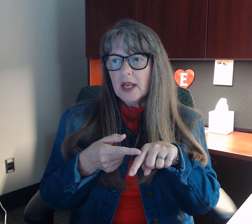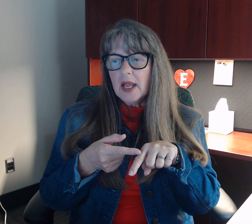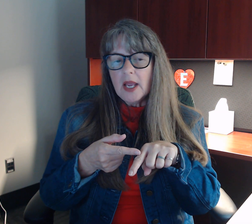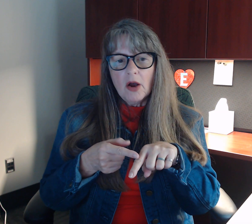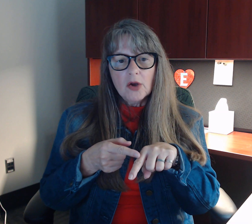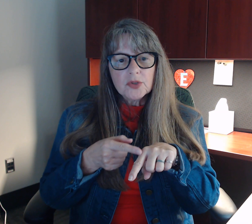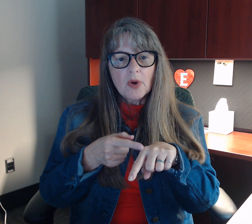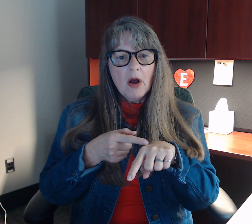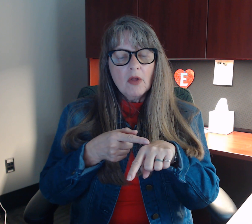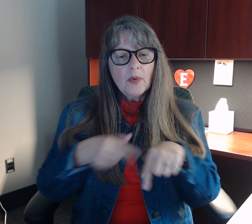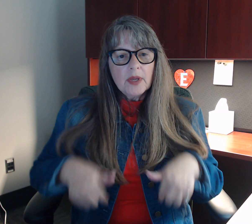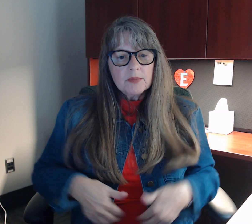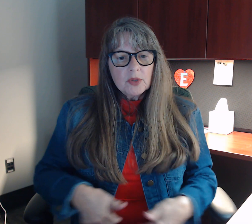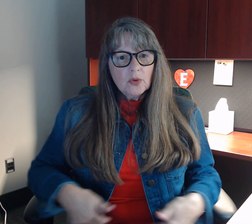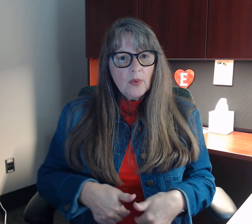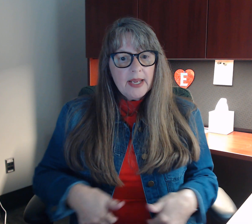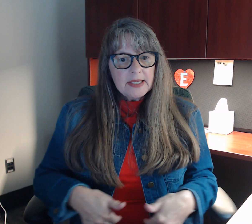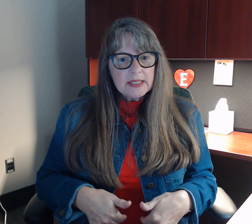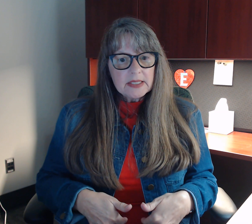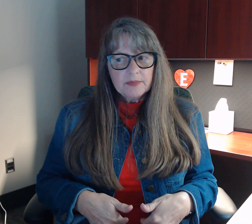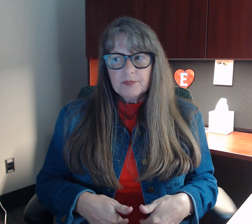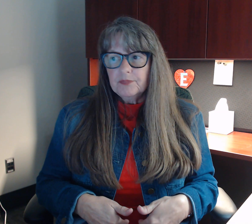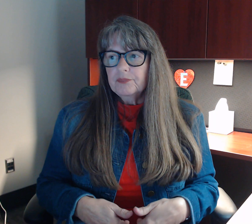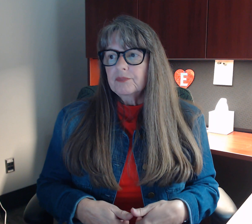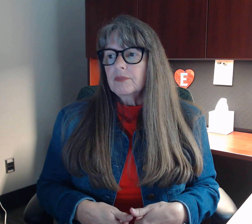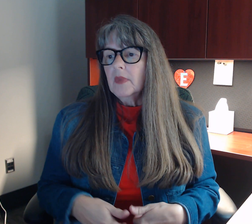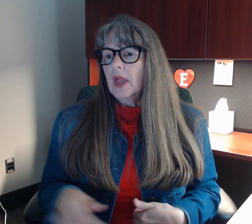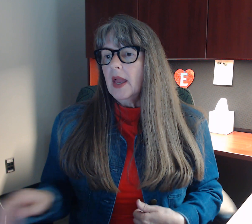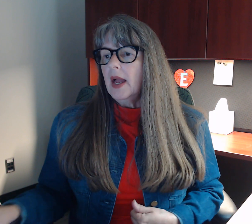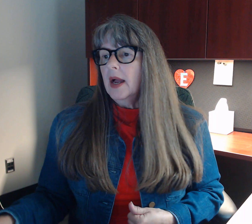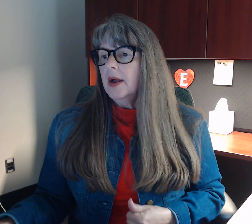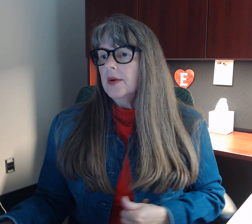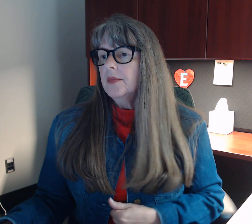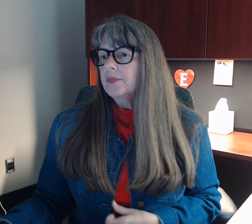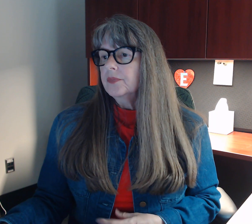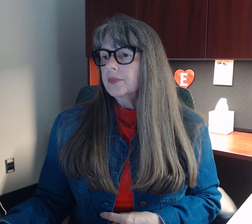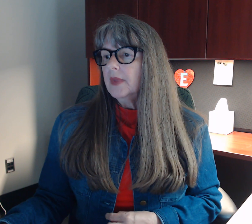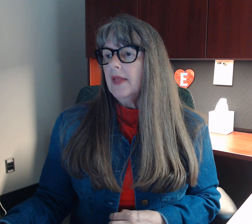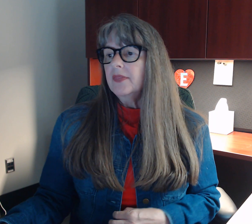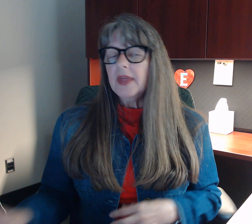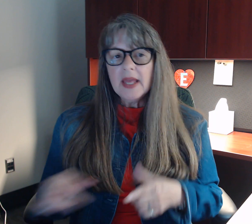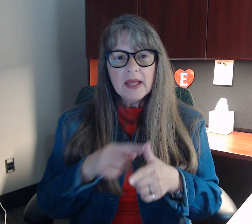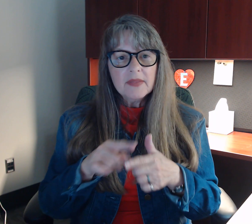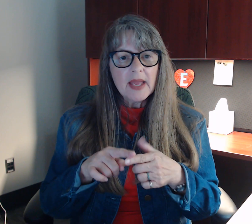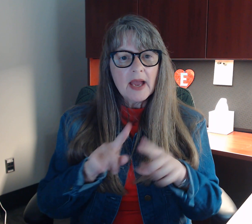and also all the way up to your waist. And